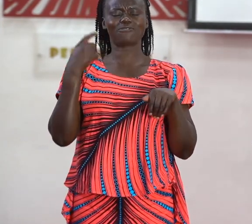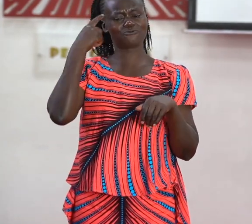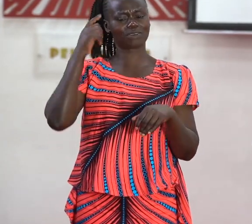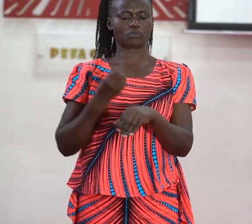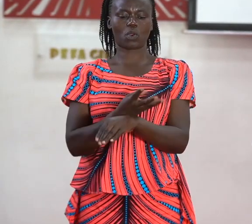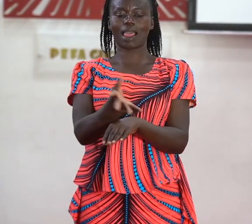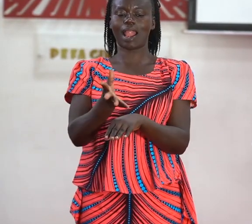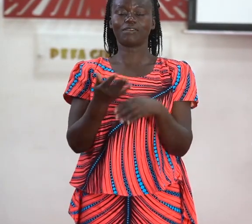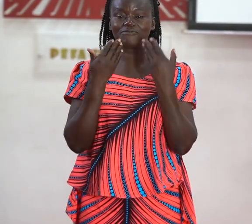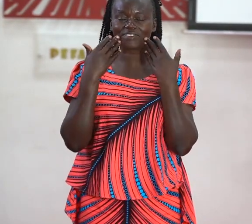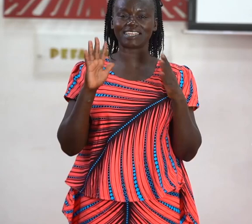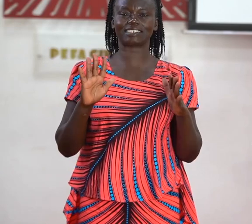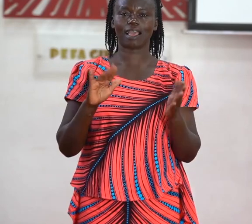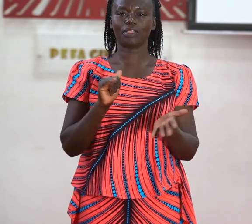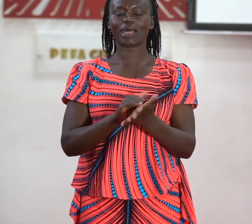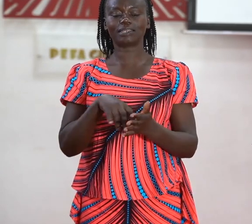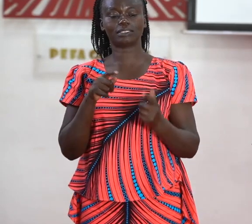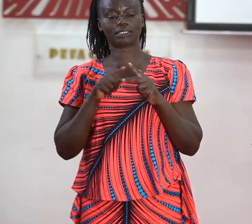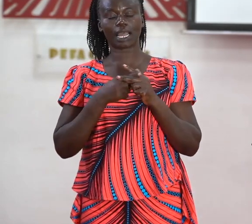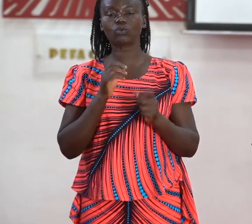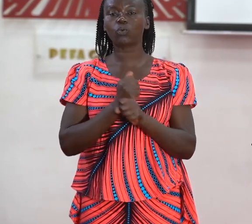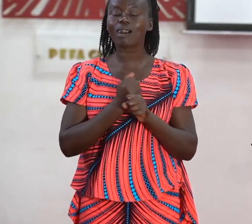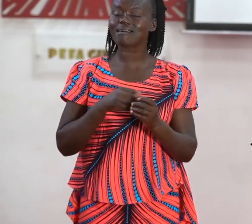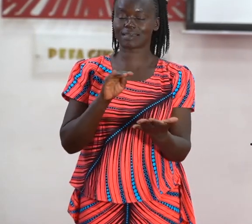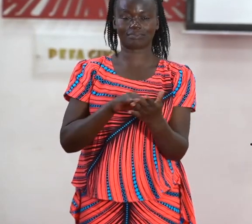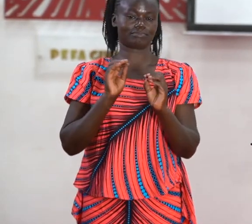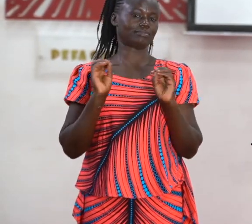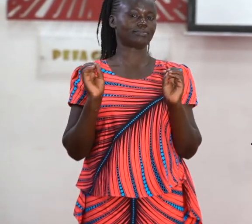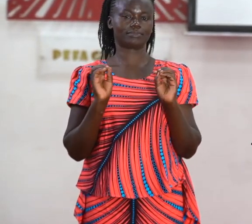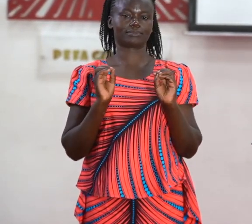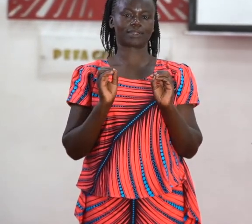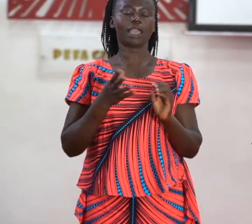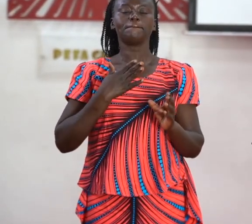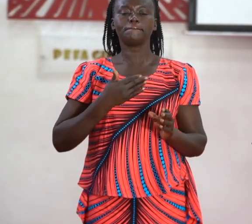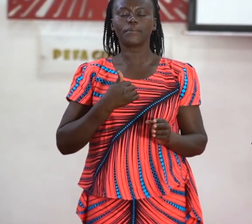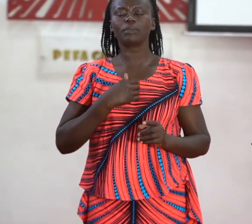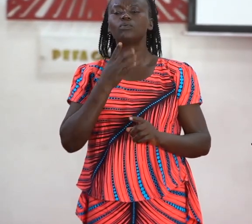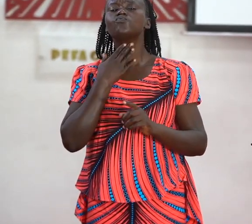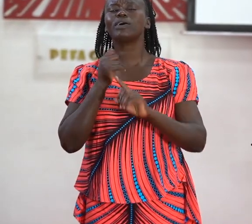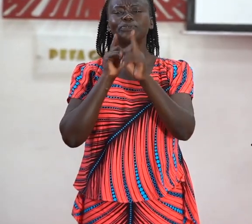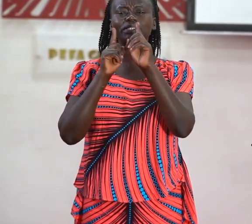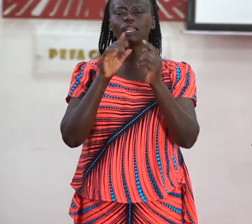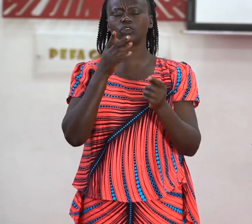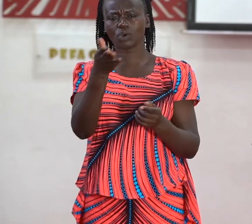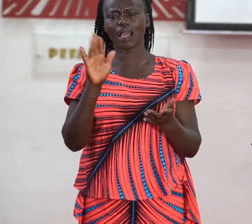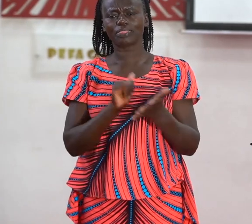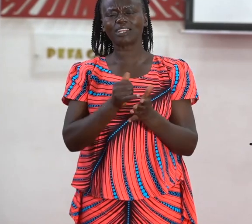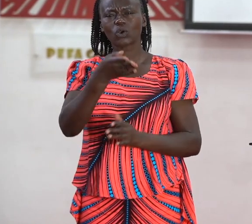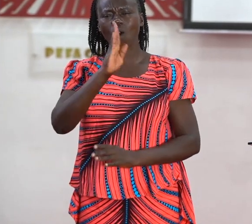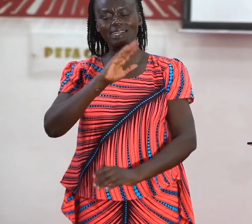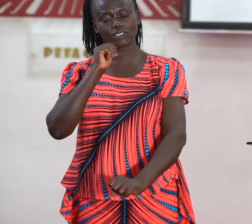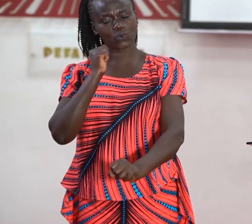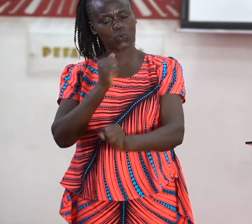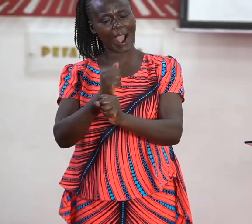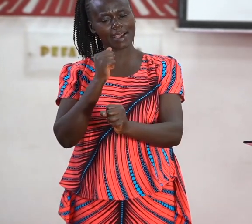to end, that he may start to do his work again. I want to tell you that God is still working,